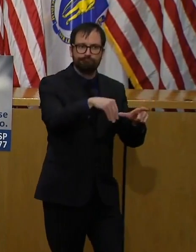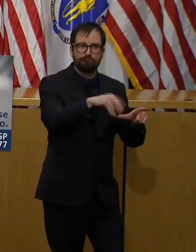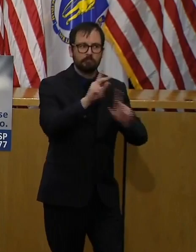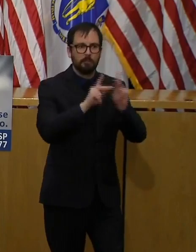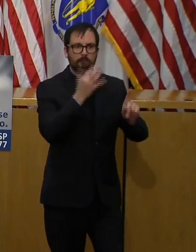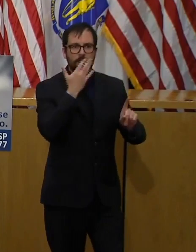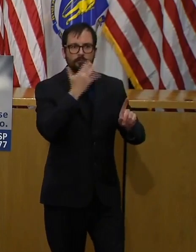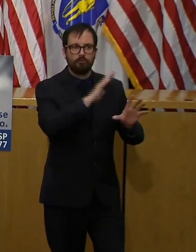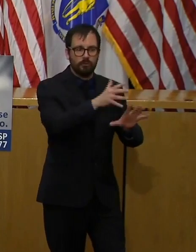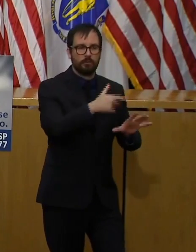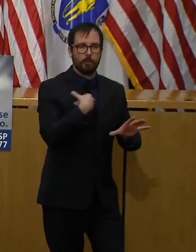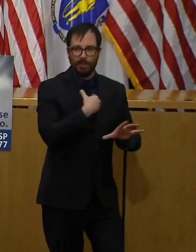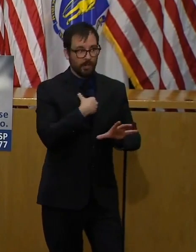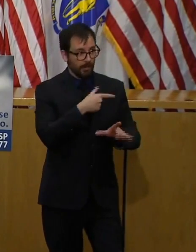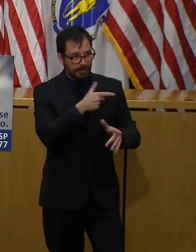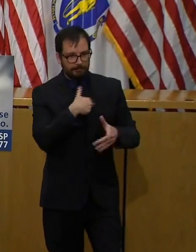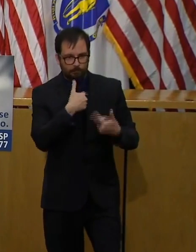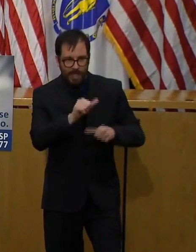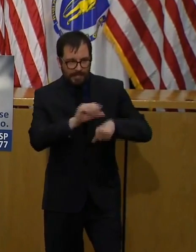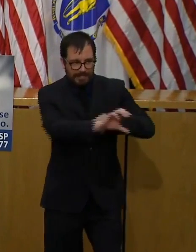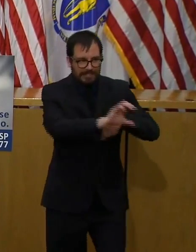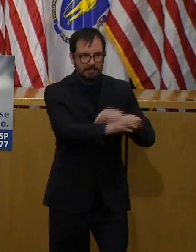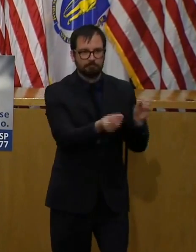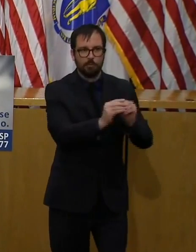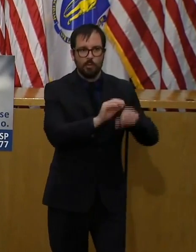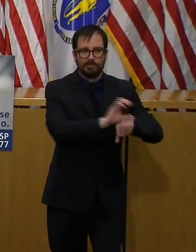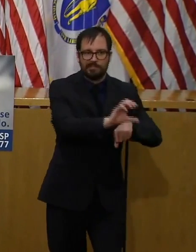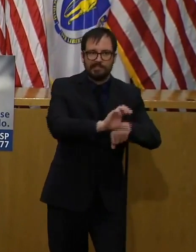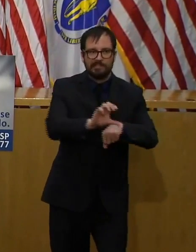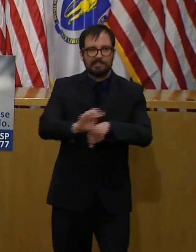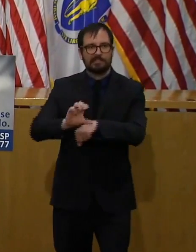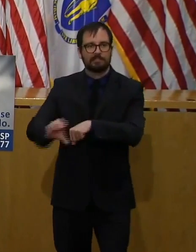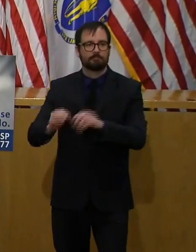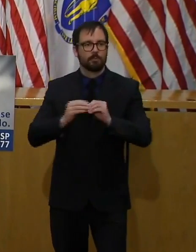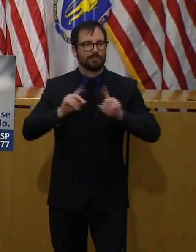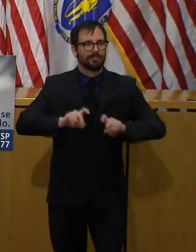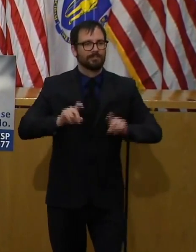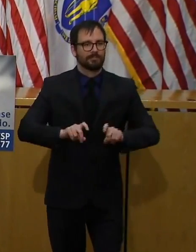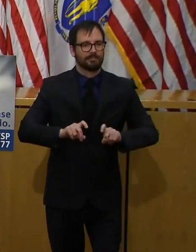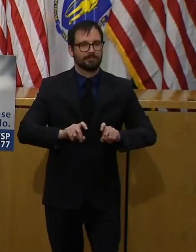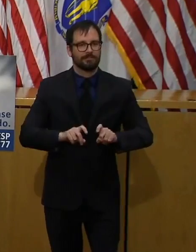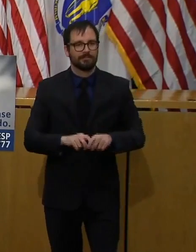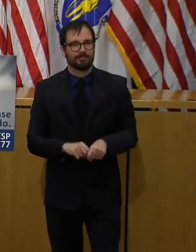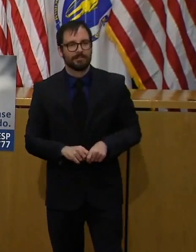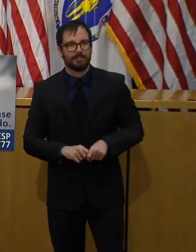keep pushing, and mobile testing wherever we can get it out.